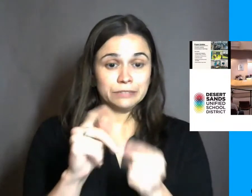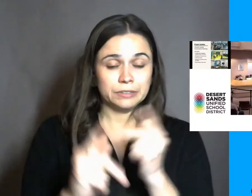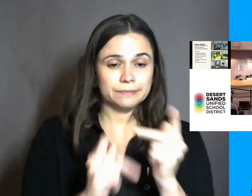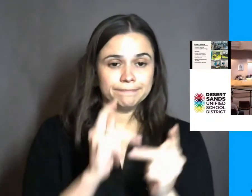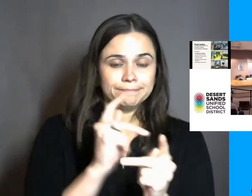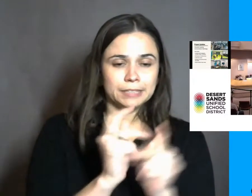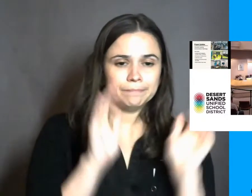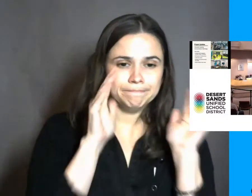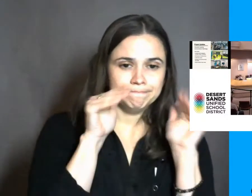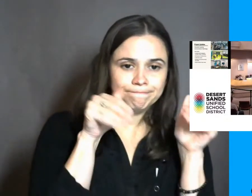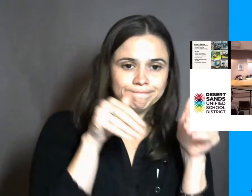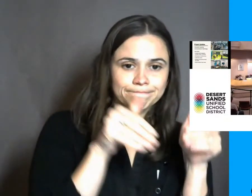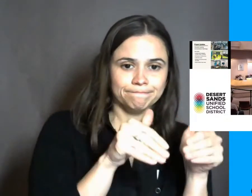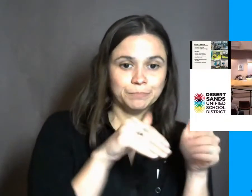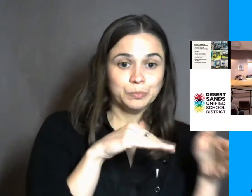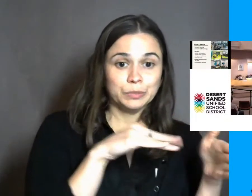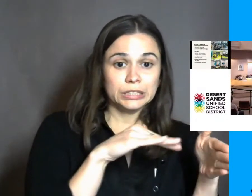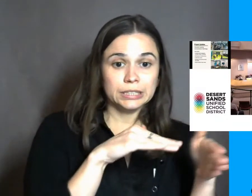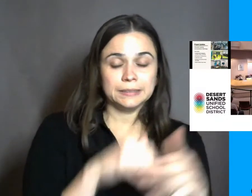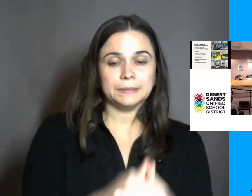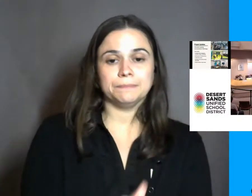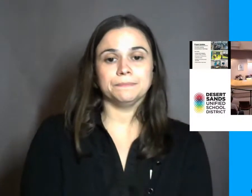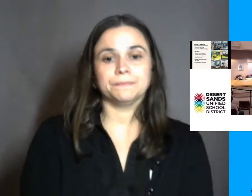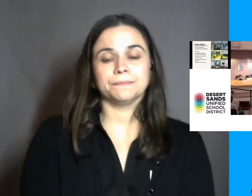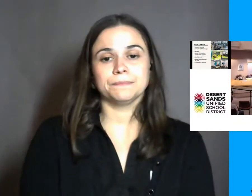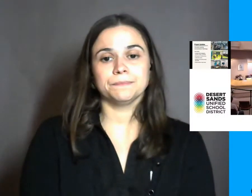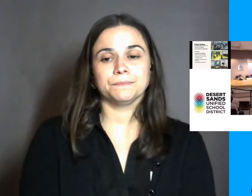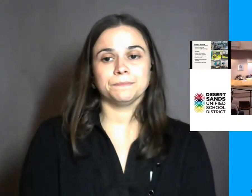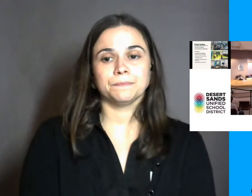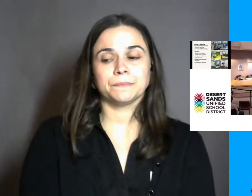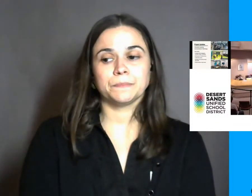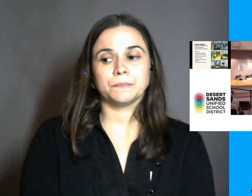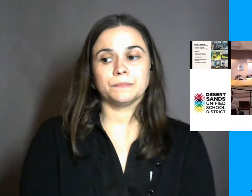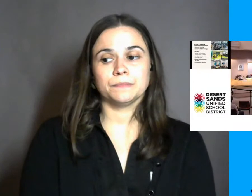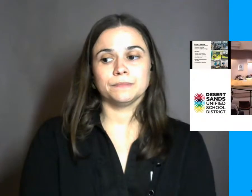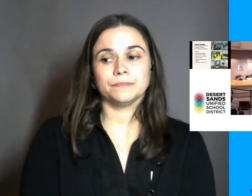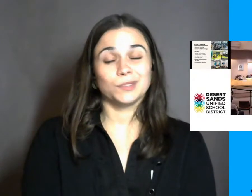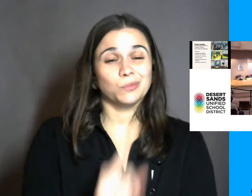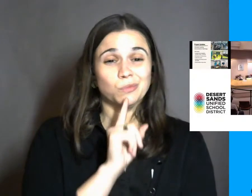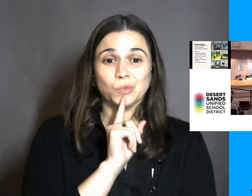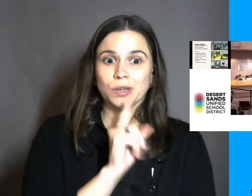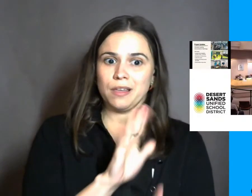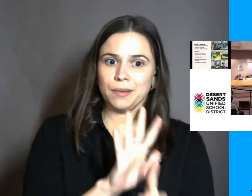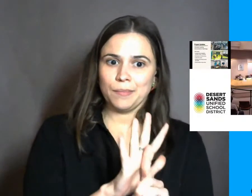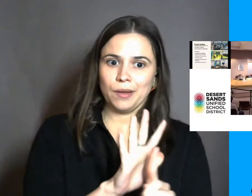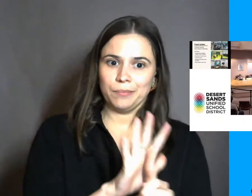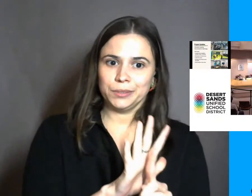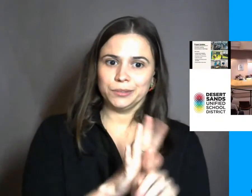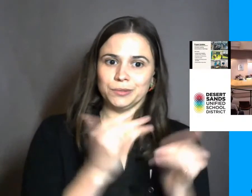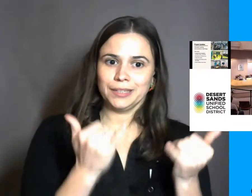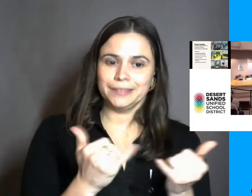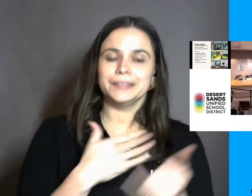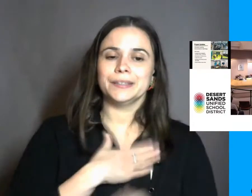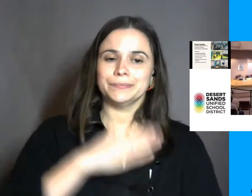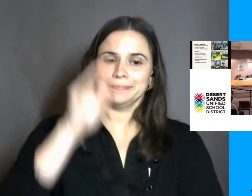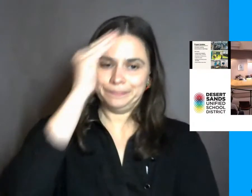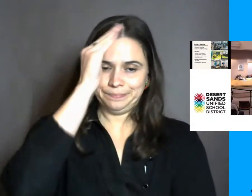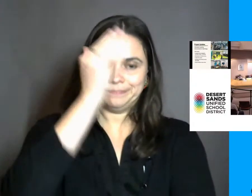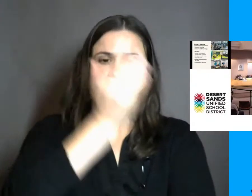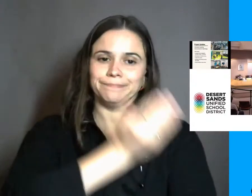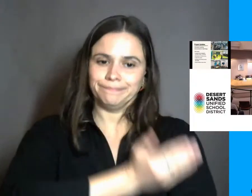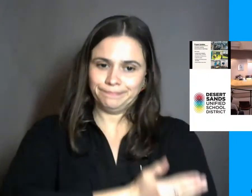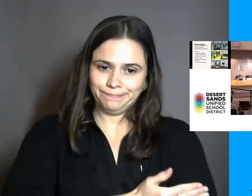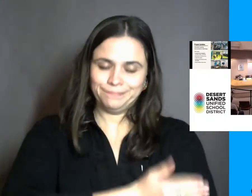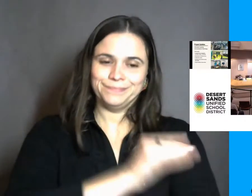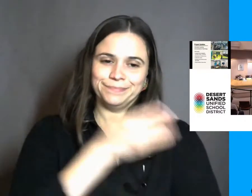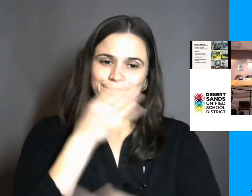you know, rankings for that. And so this is a big thing, and the kids get really excited, really engaged, but there's a lot of learning that goes